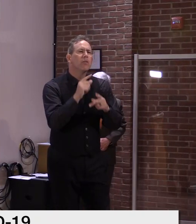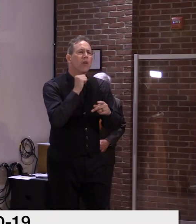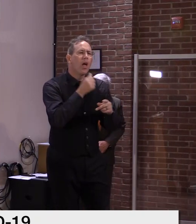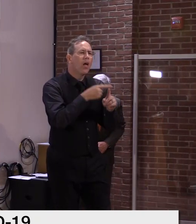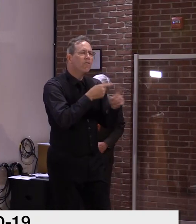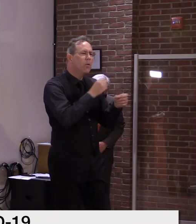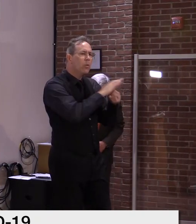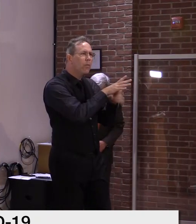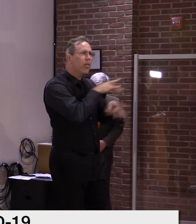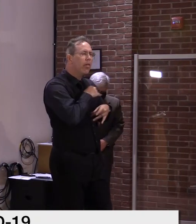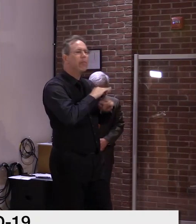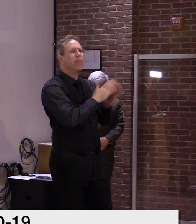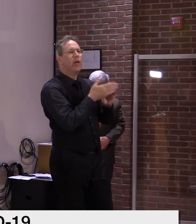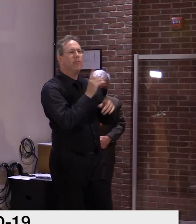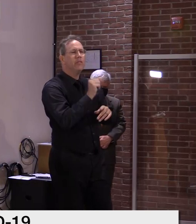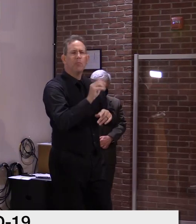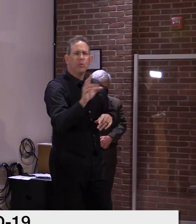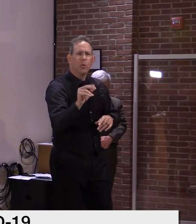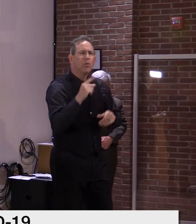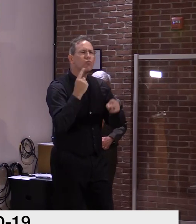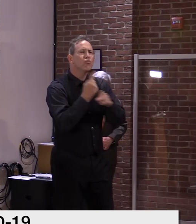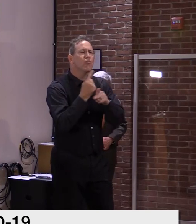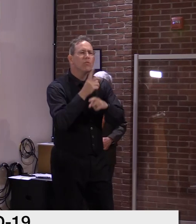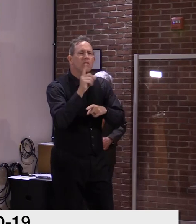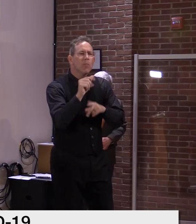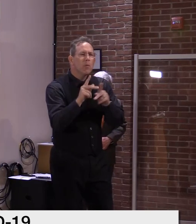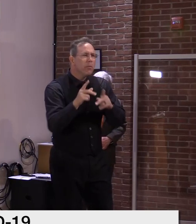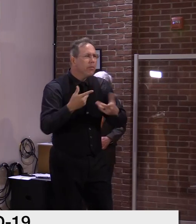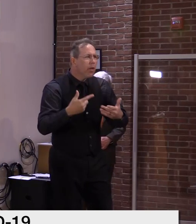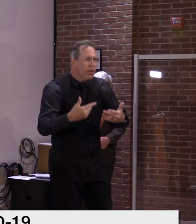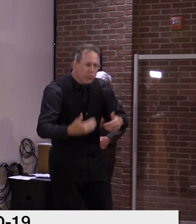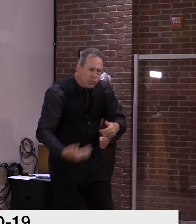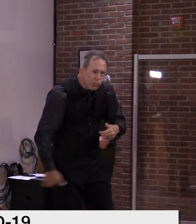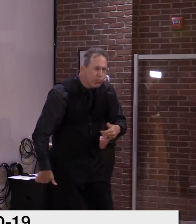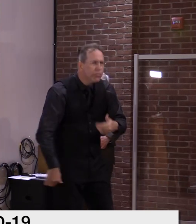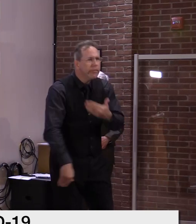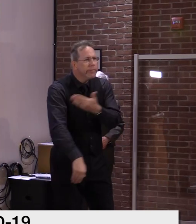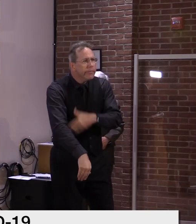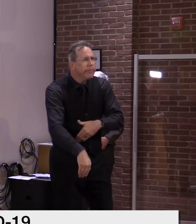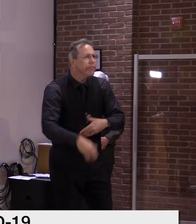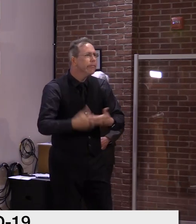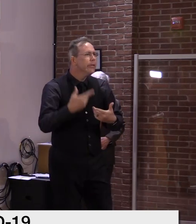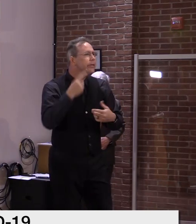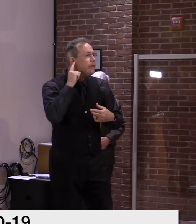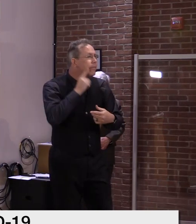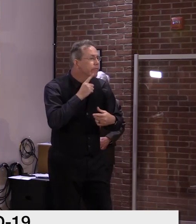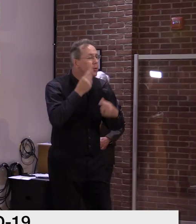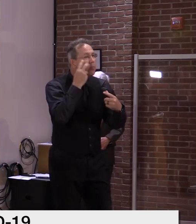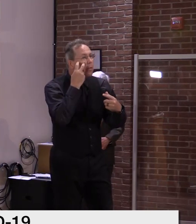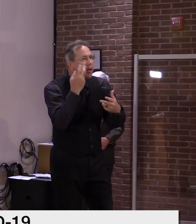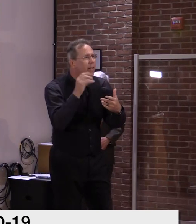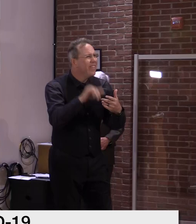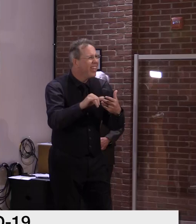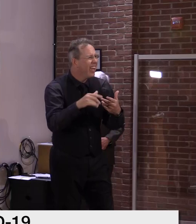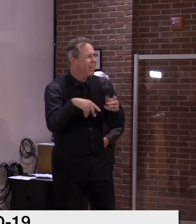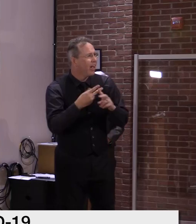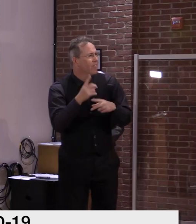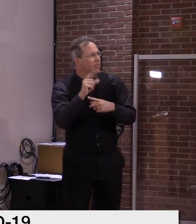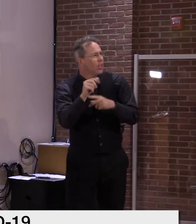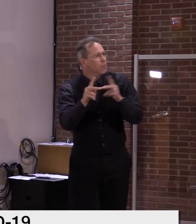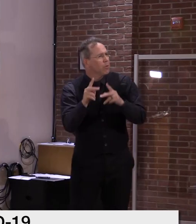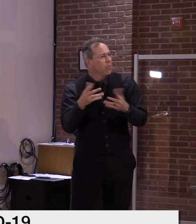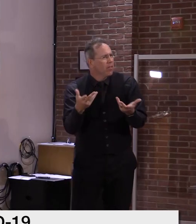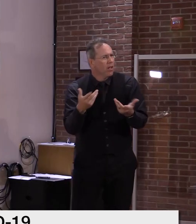under the law, if they have a standing disability that prevents them to return to work, so if they become